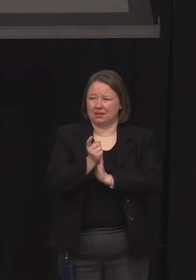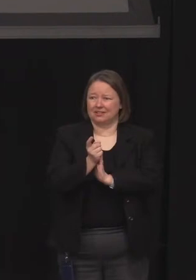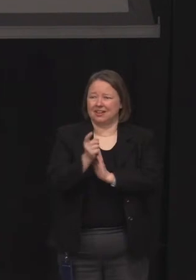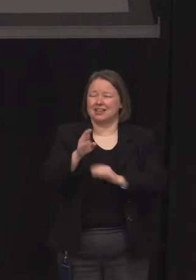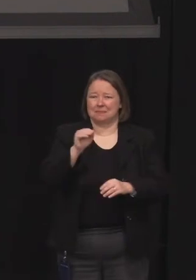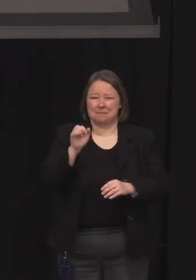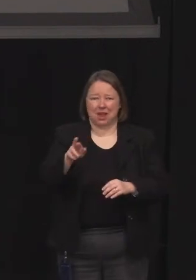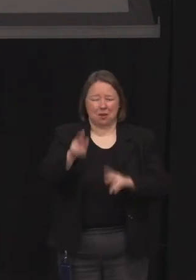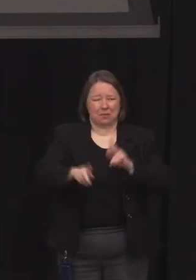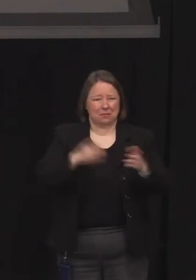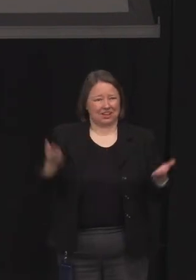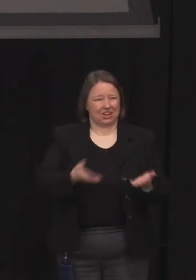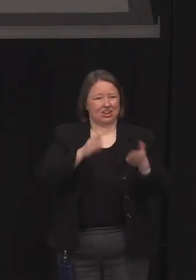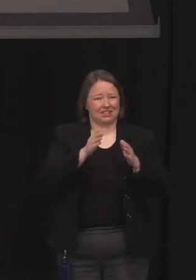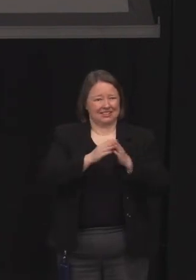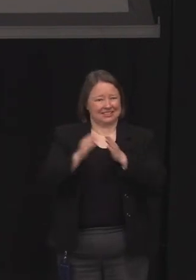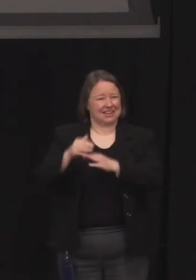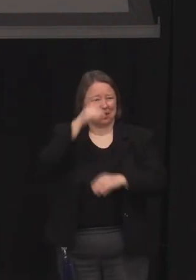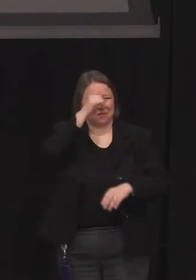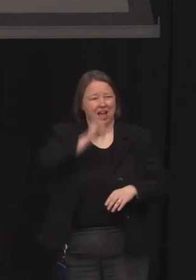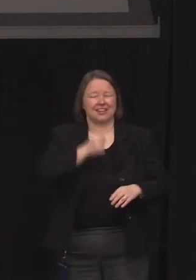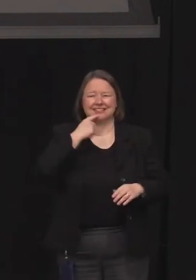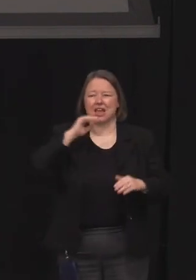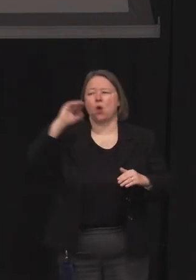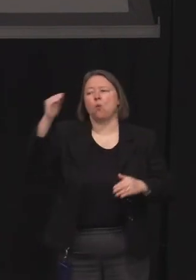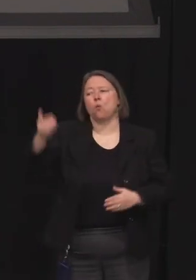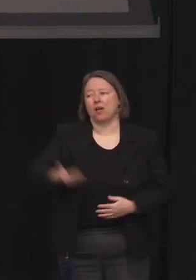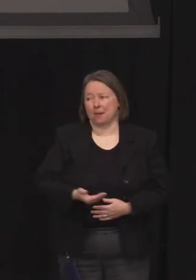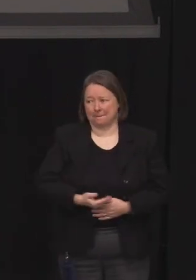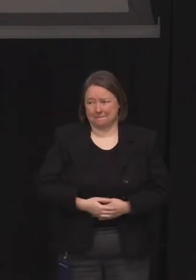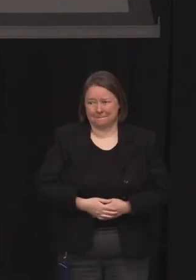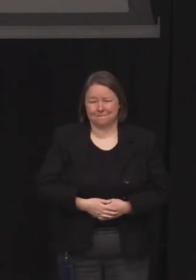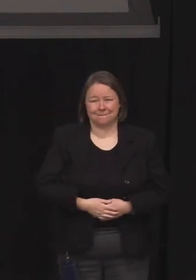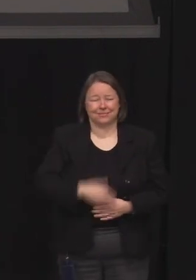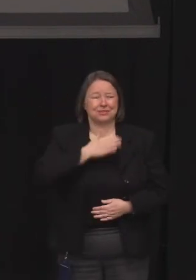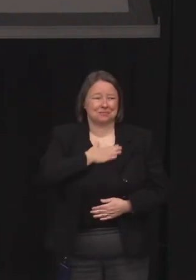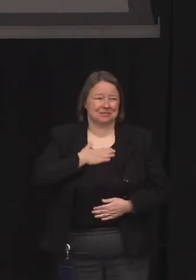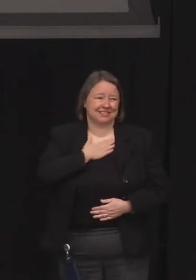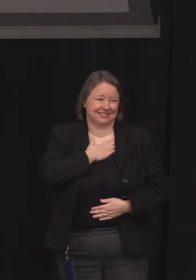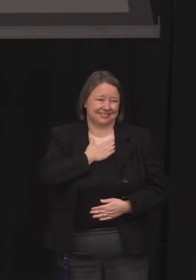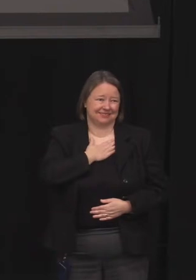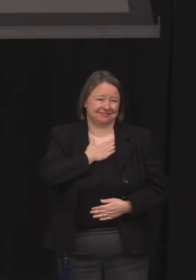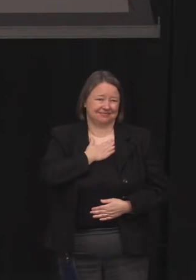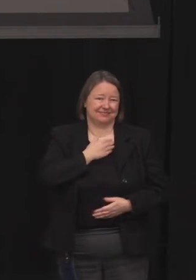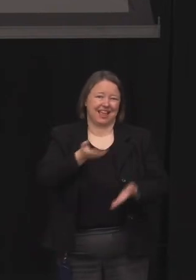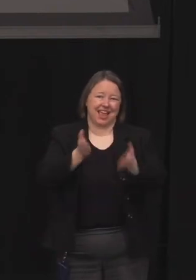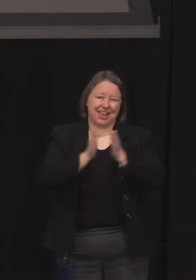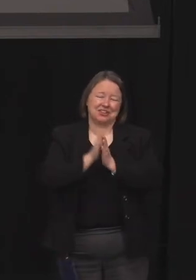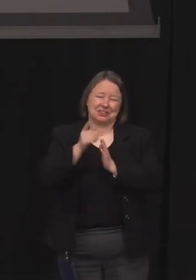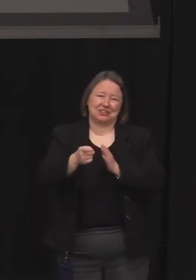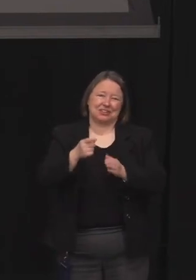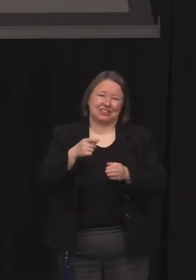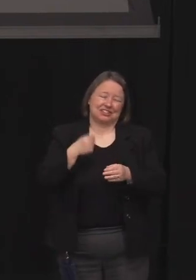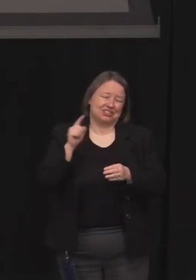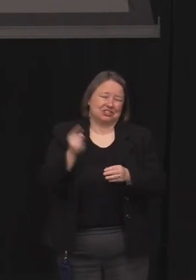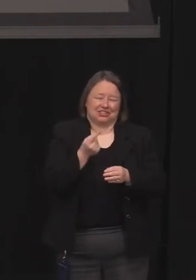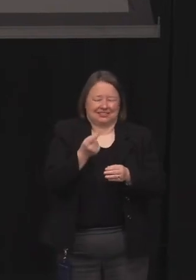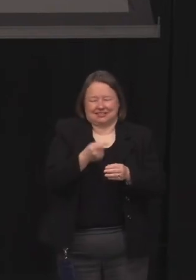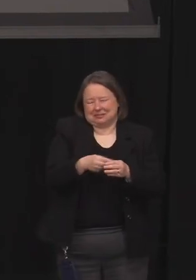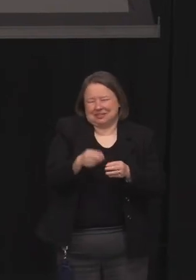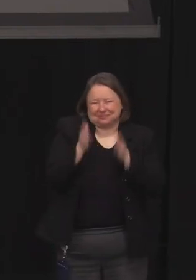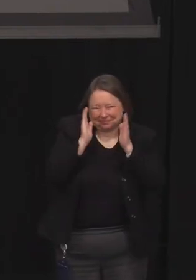mayor of the people of the City of Holland to say welcome. So please, I ask you just to indulge me for a moment.